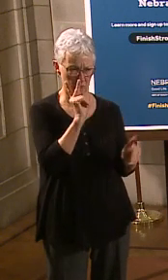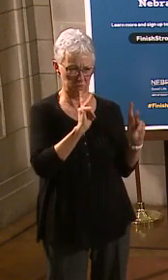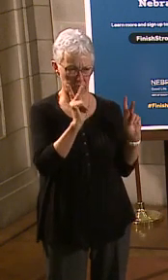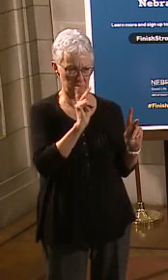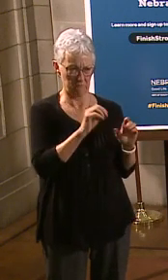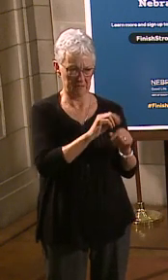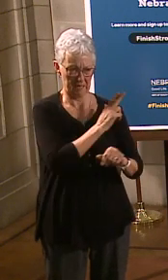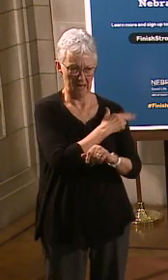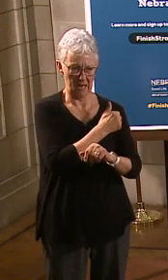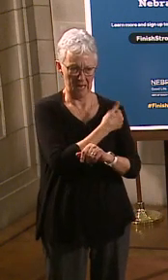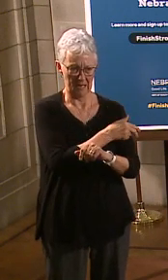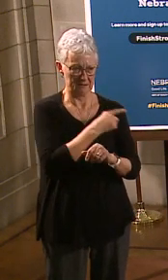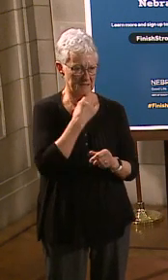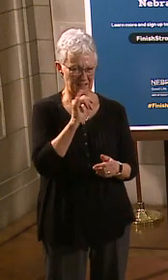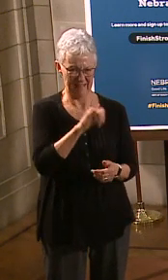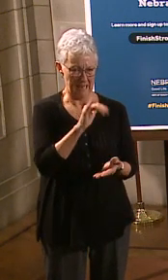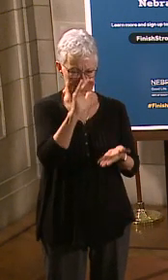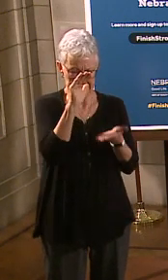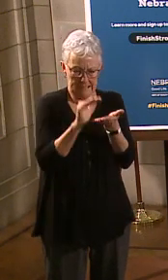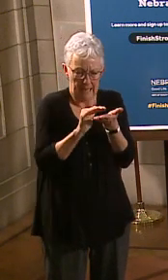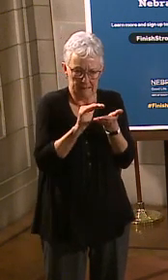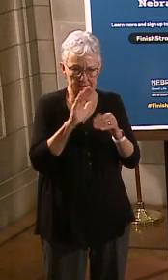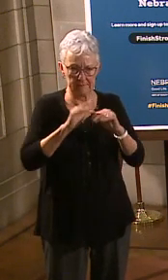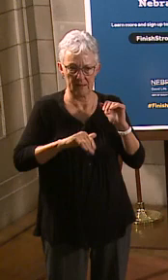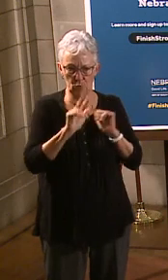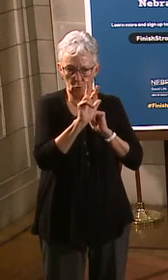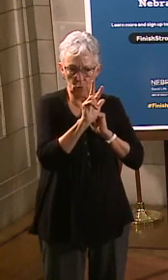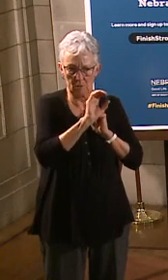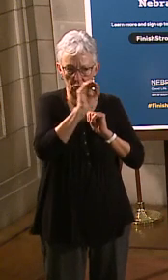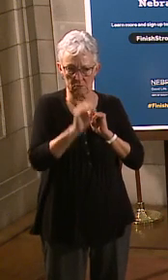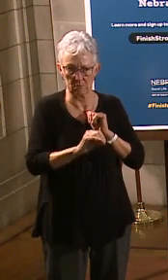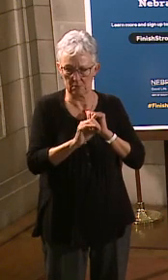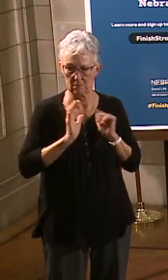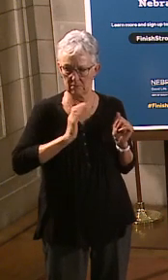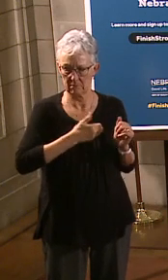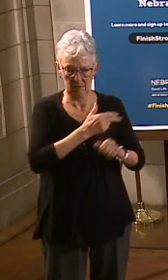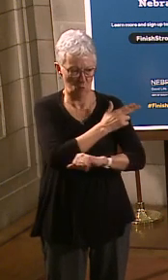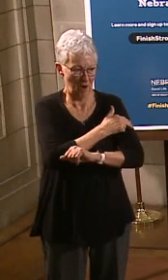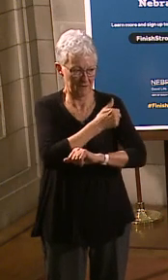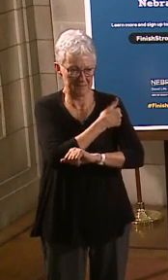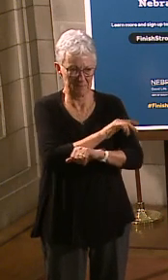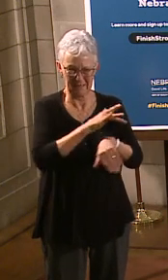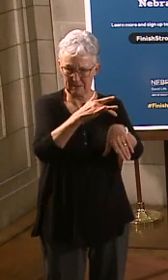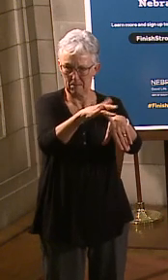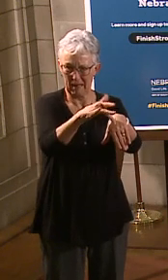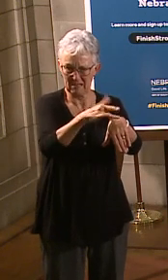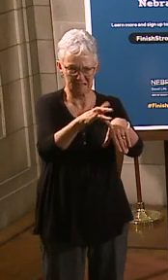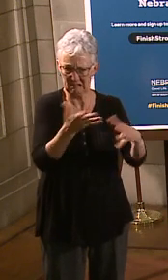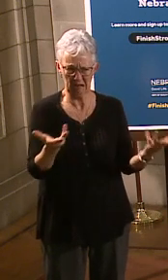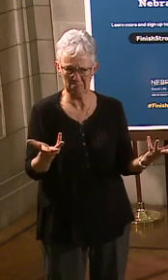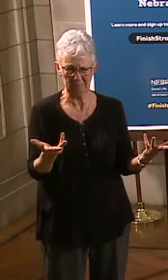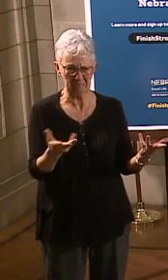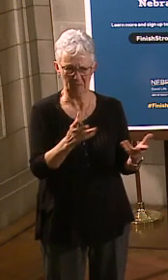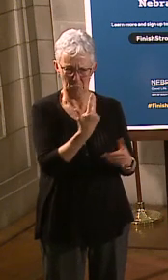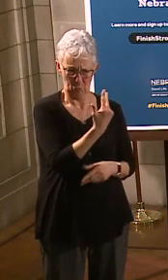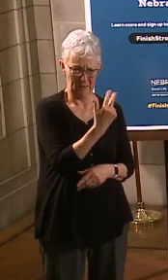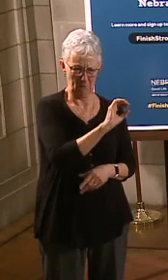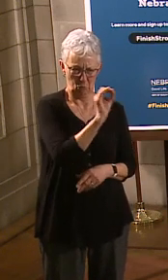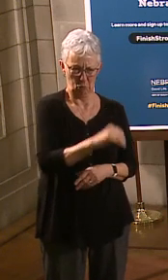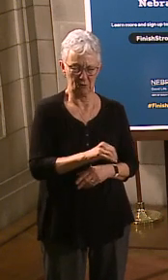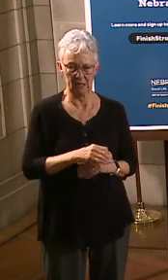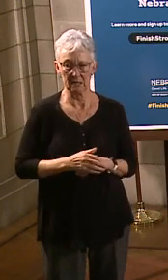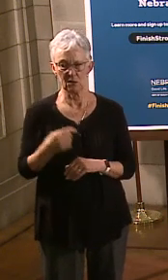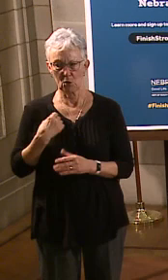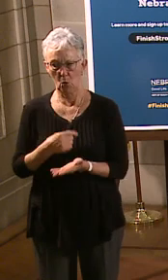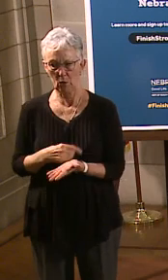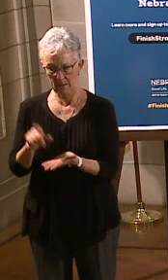less than 3% of our overall hospital capacity is being taken up with coronavirus patients. And we have published our chart with regard to where